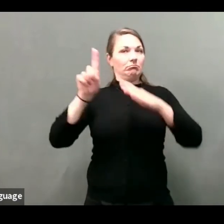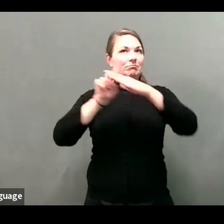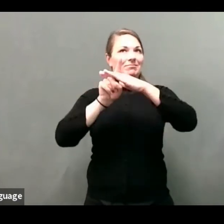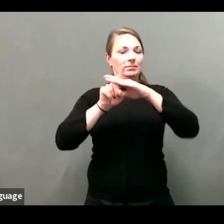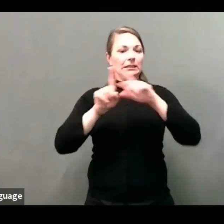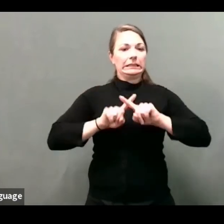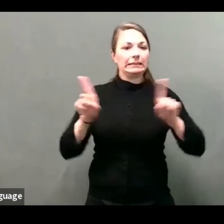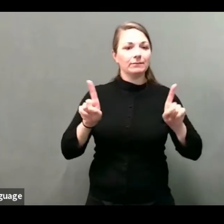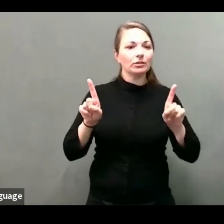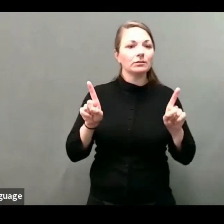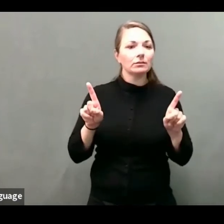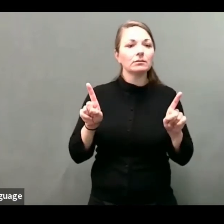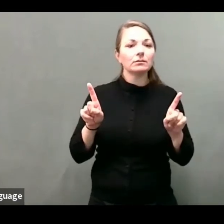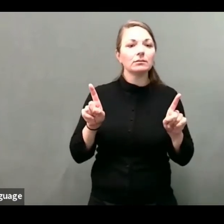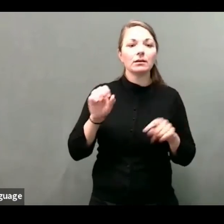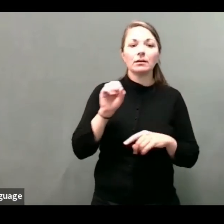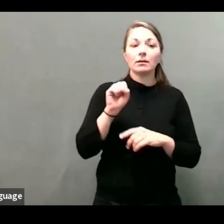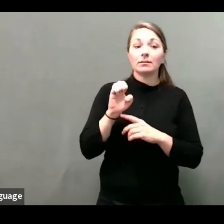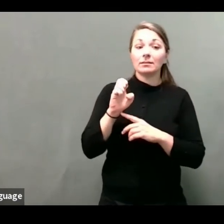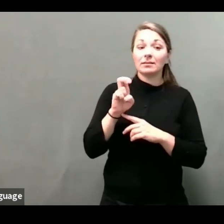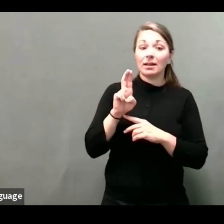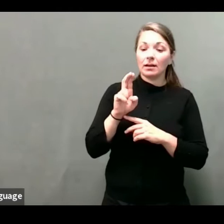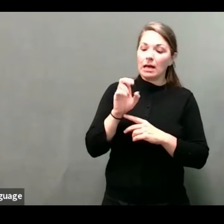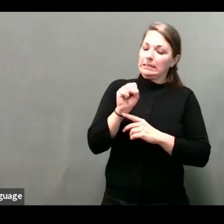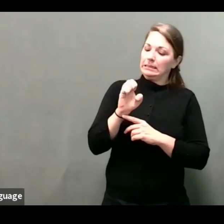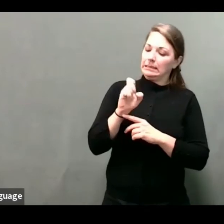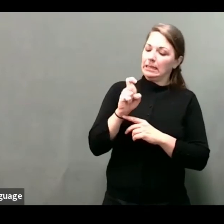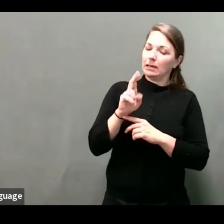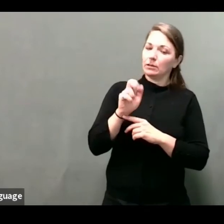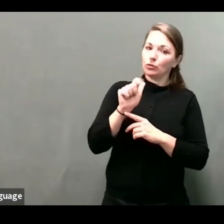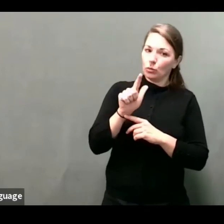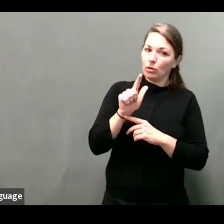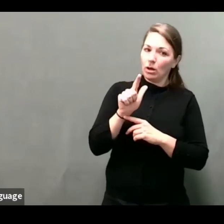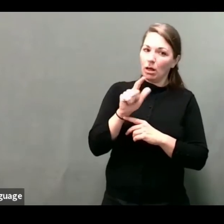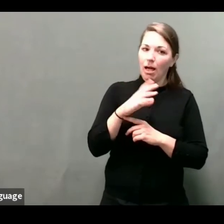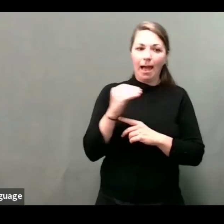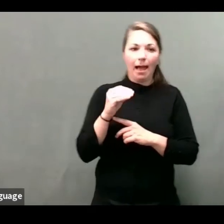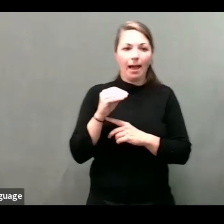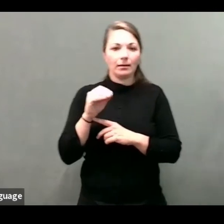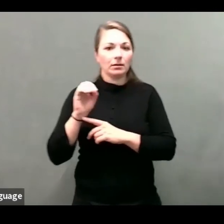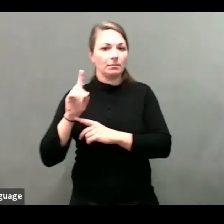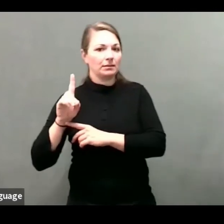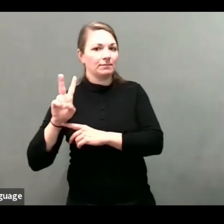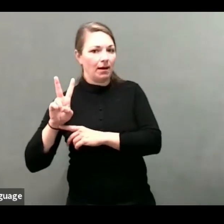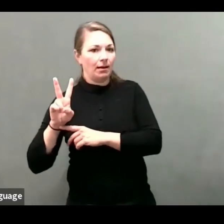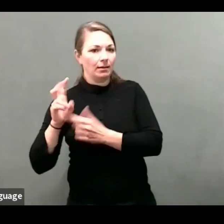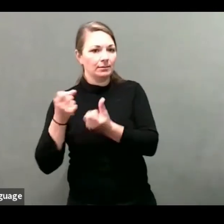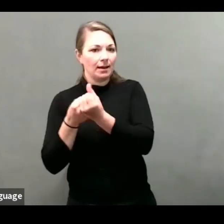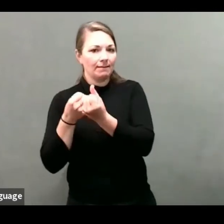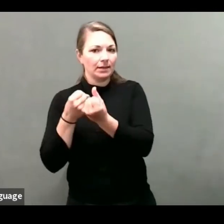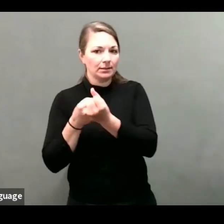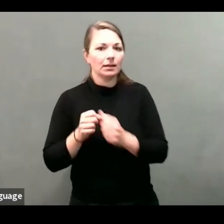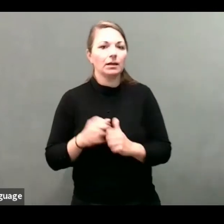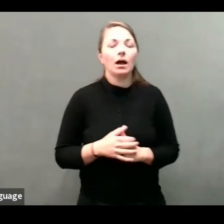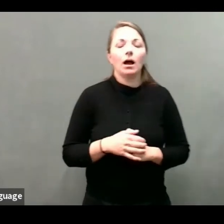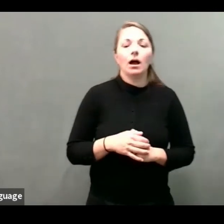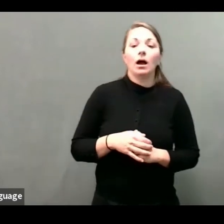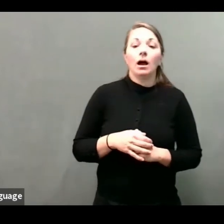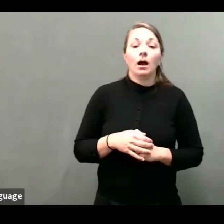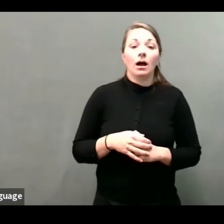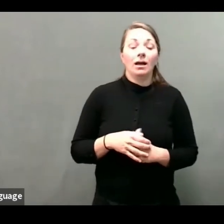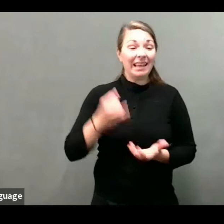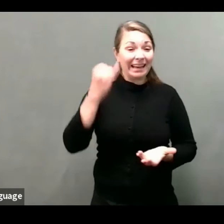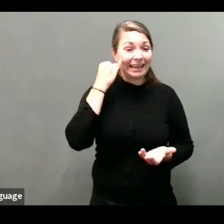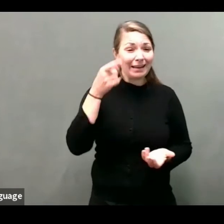the difference between sexual and domestic violence advocacy is the fact that, when what I know about the legal system is what I watch